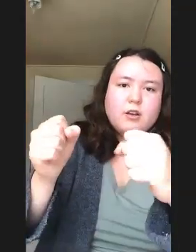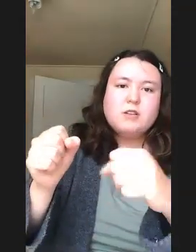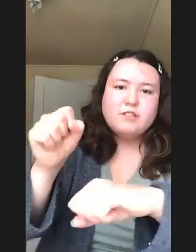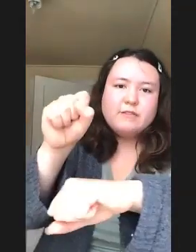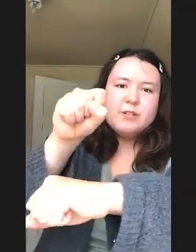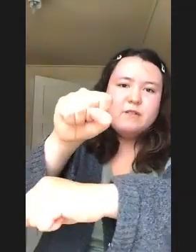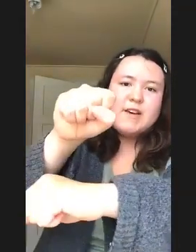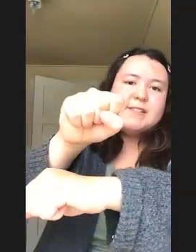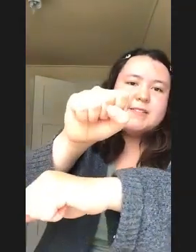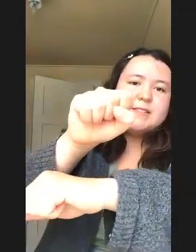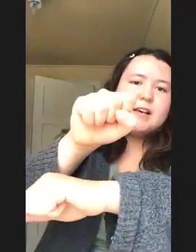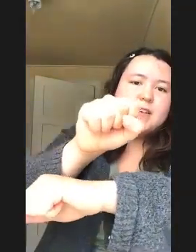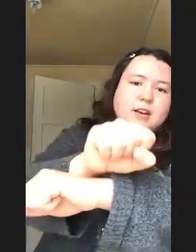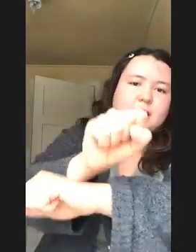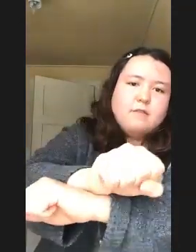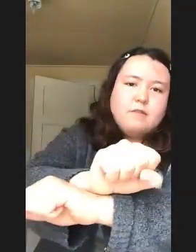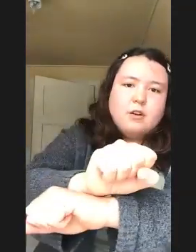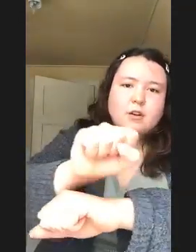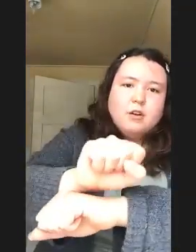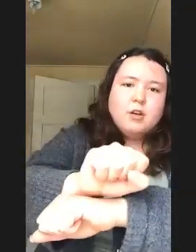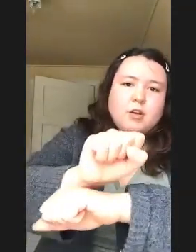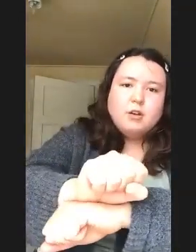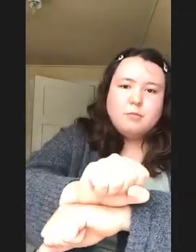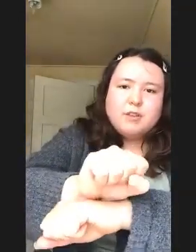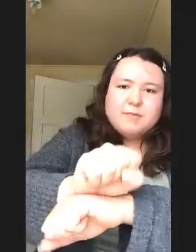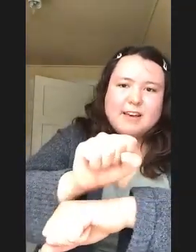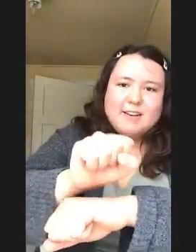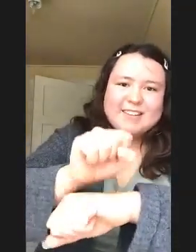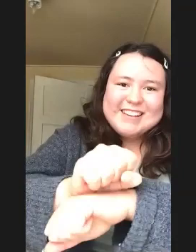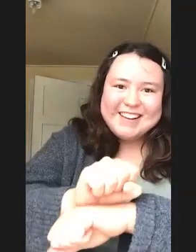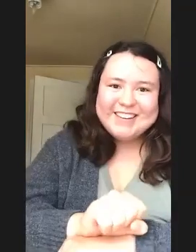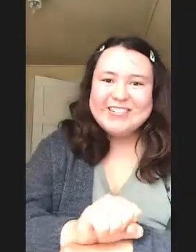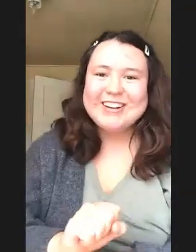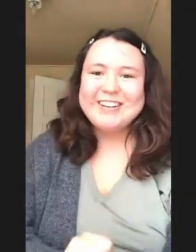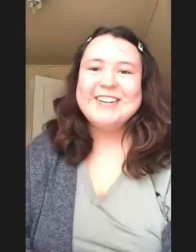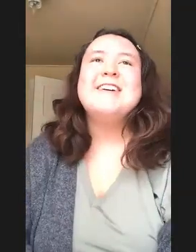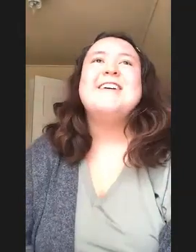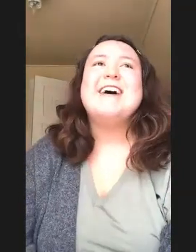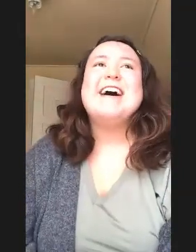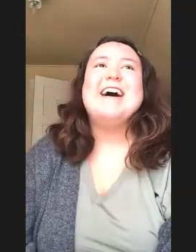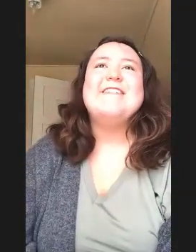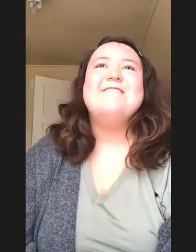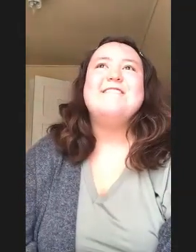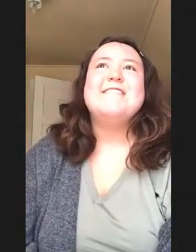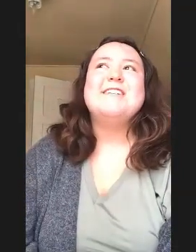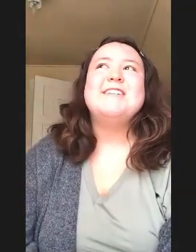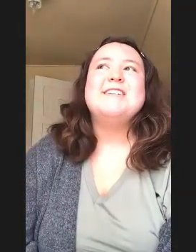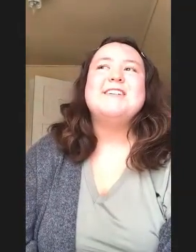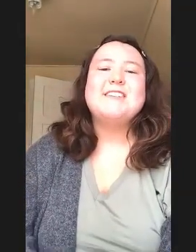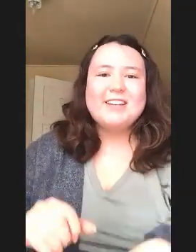do two fists and then kind of bring them together. Yeah, work. And